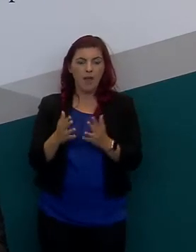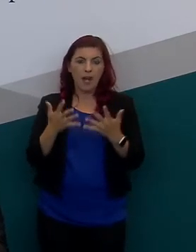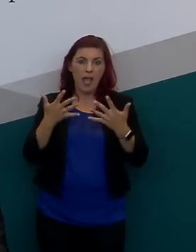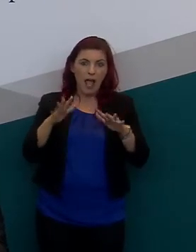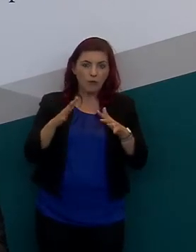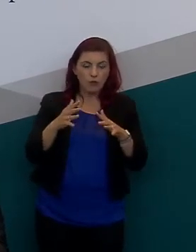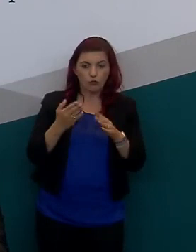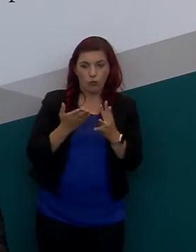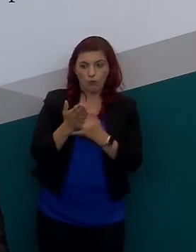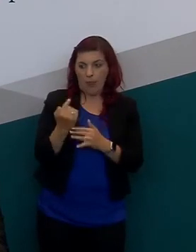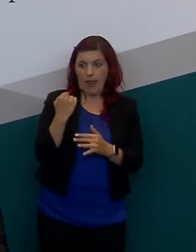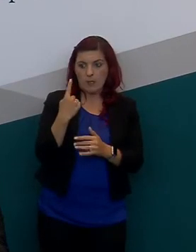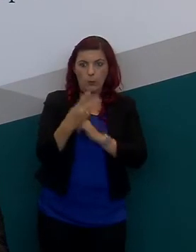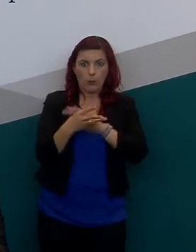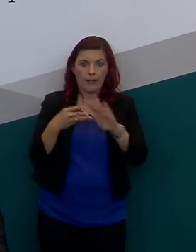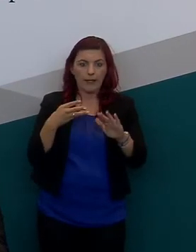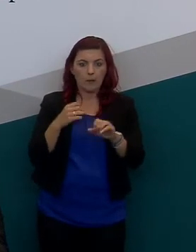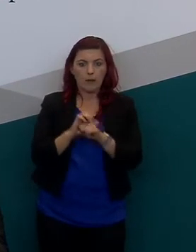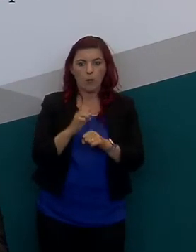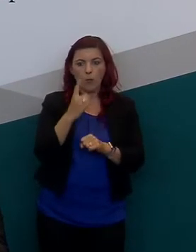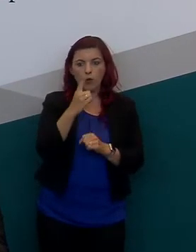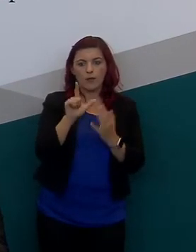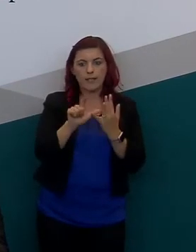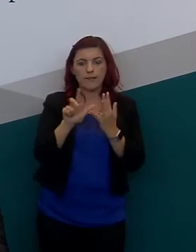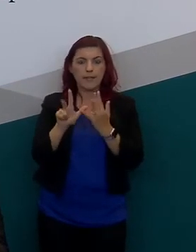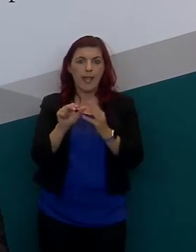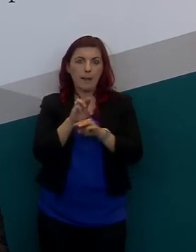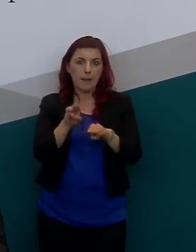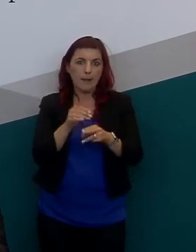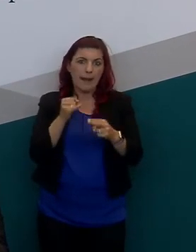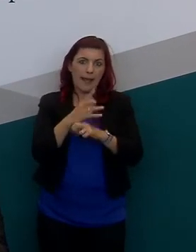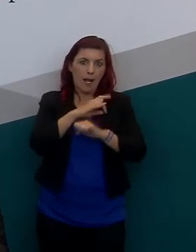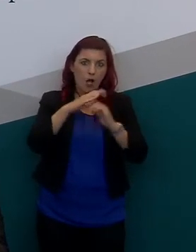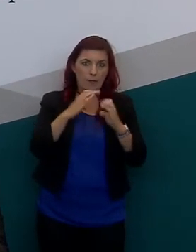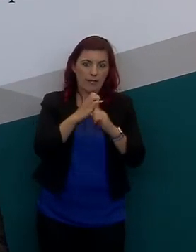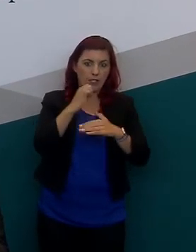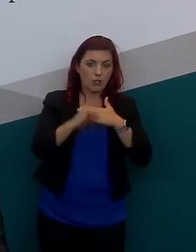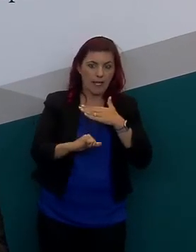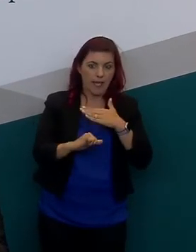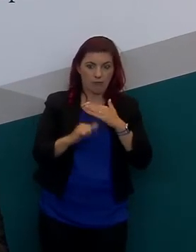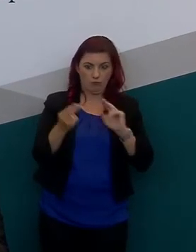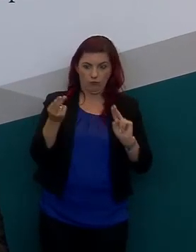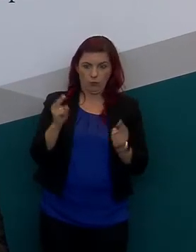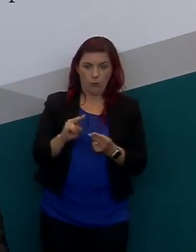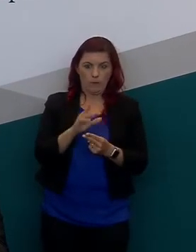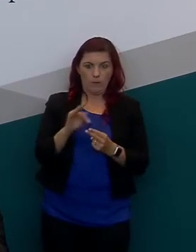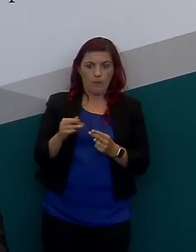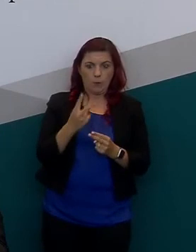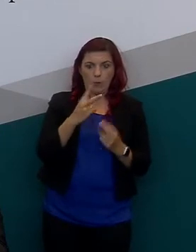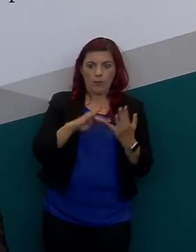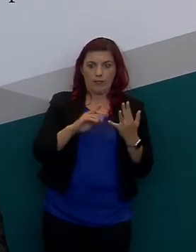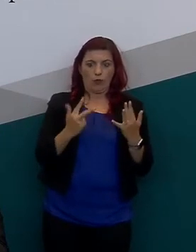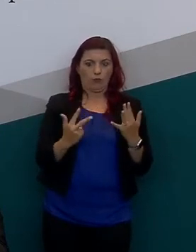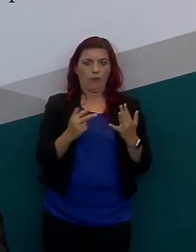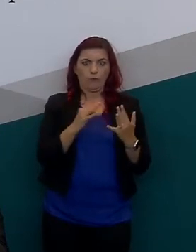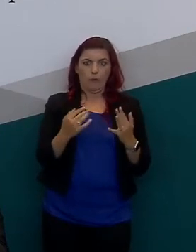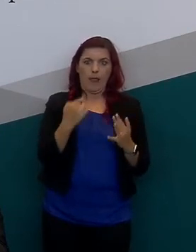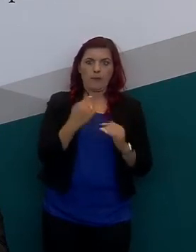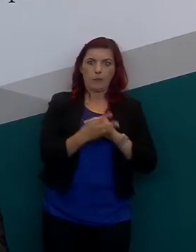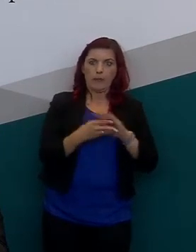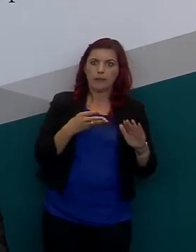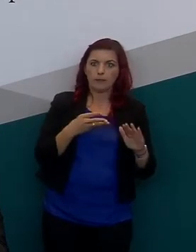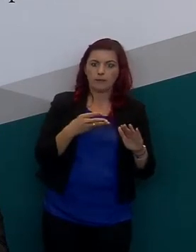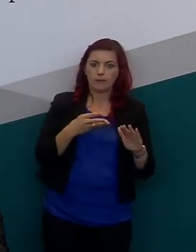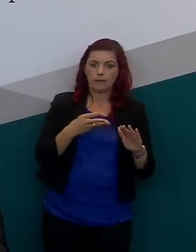average, over the last week, there being 178 people in hospitals, now down to 144, and that was